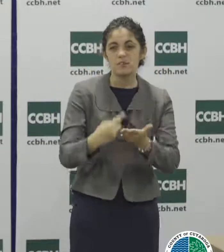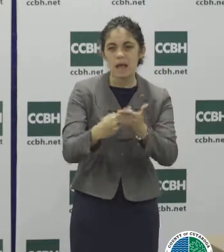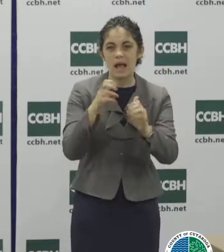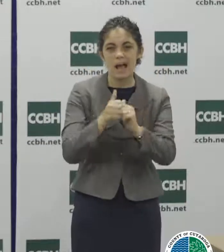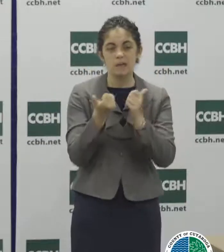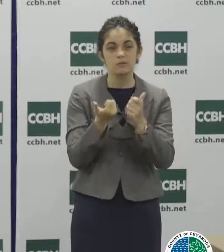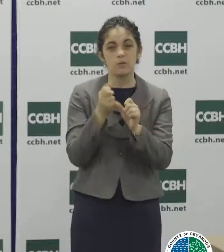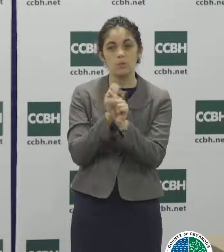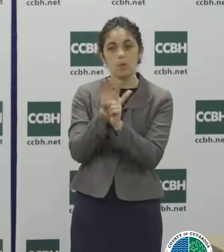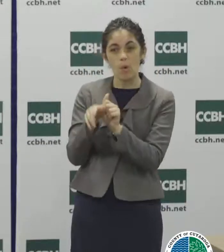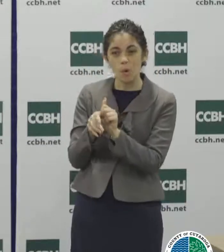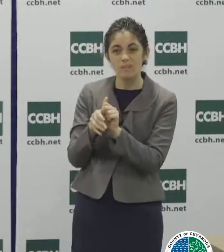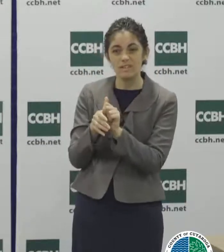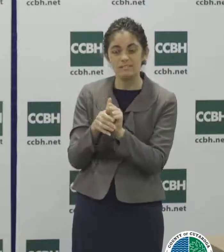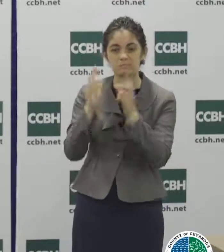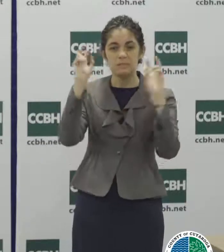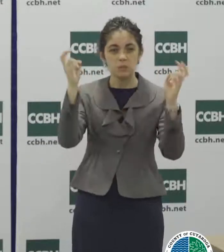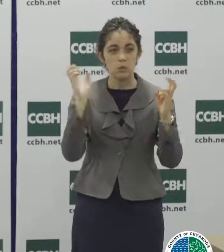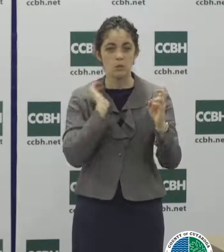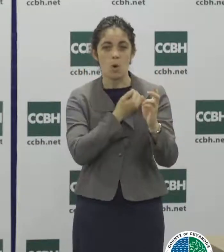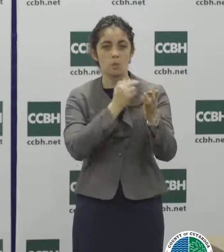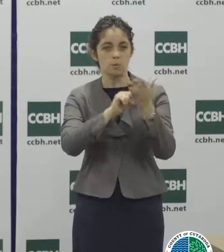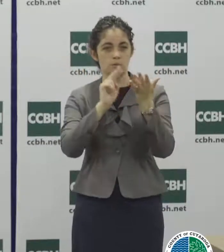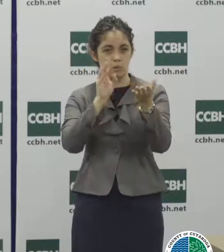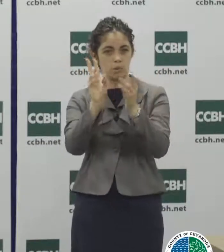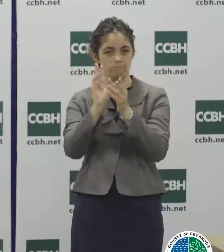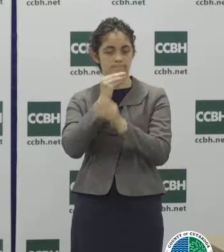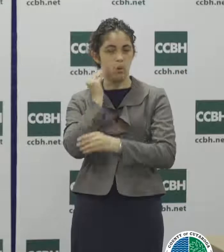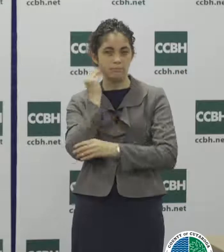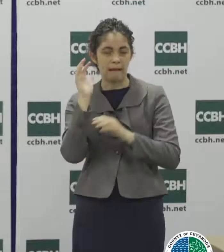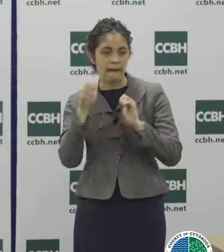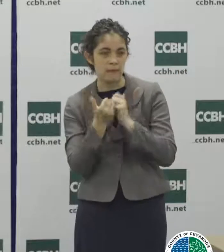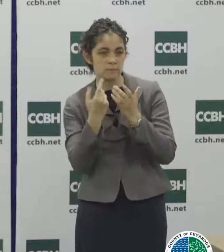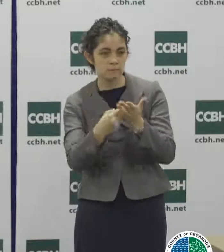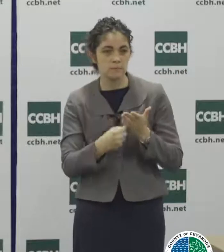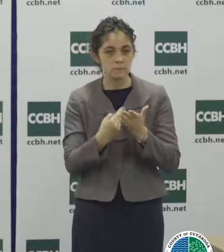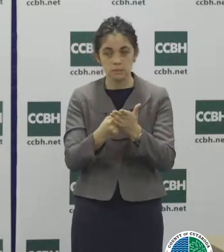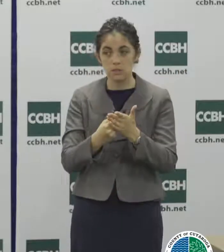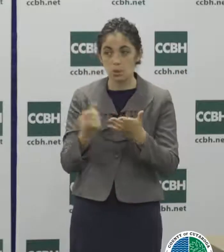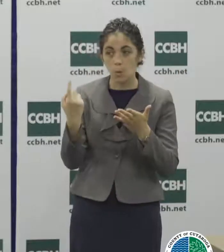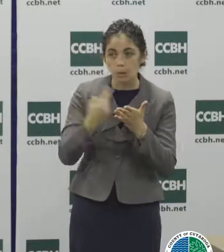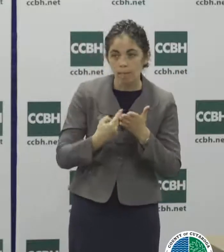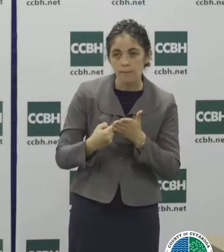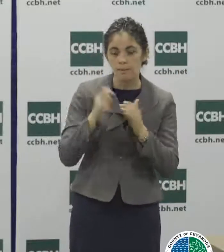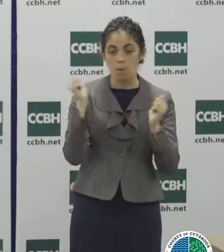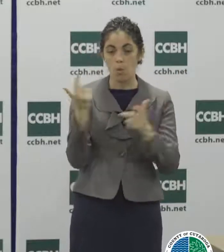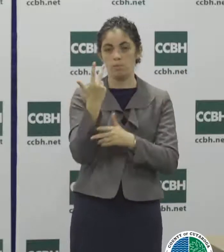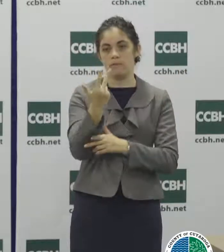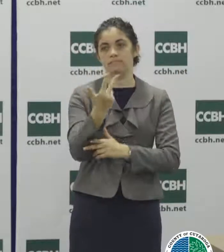handle COVID issues in our local nursing homes. It's a great team that's working on that.